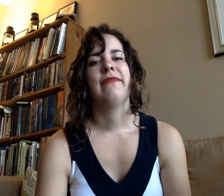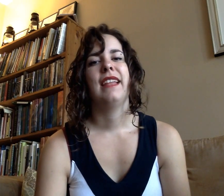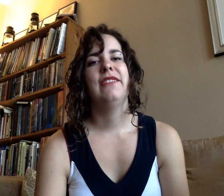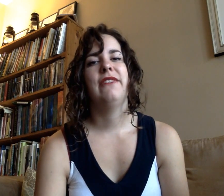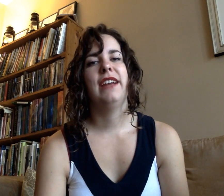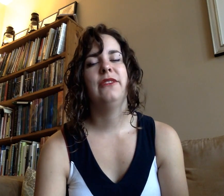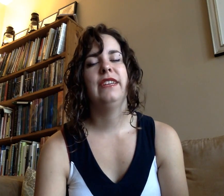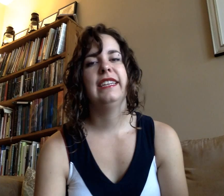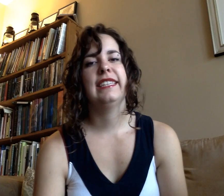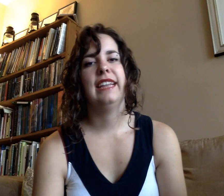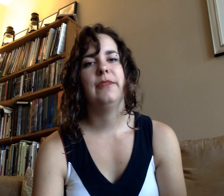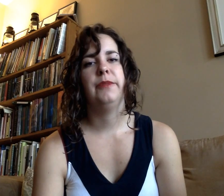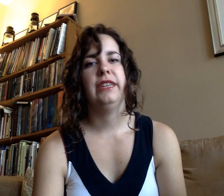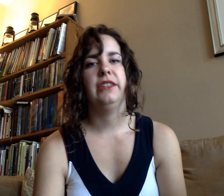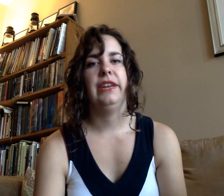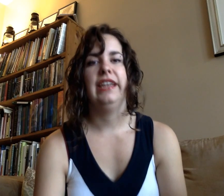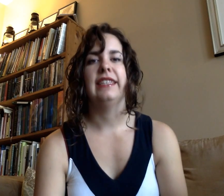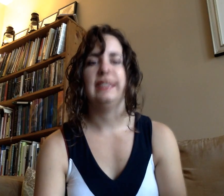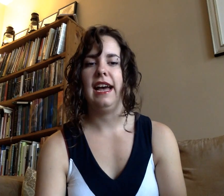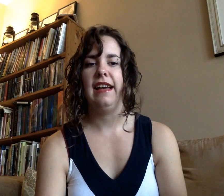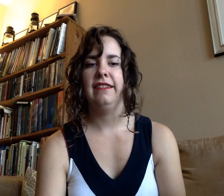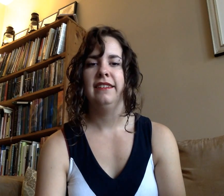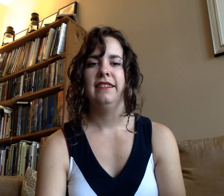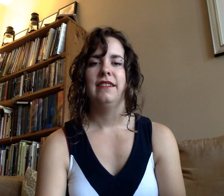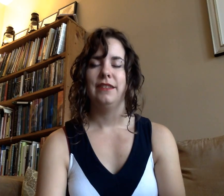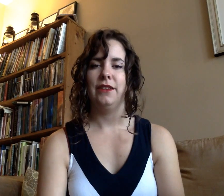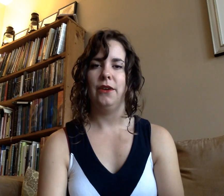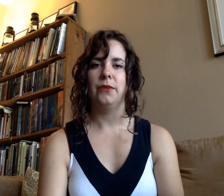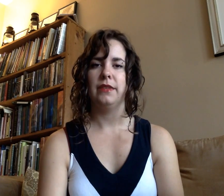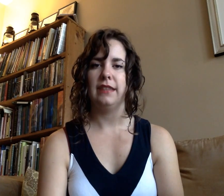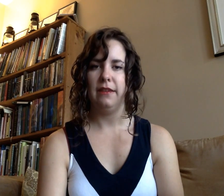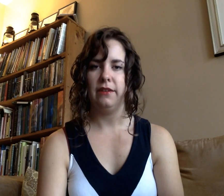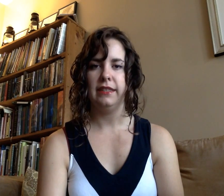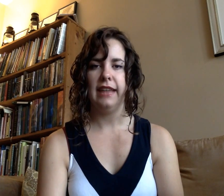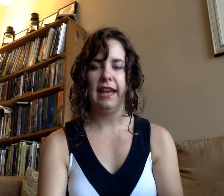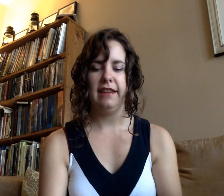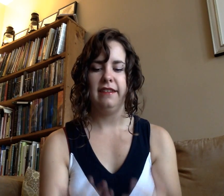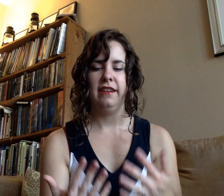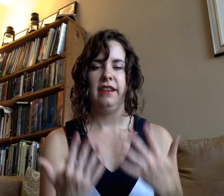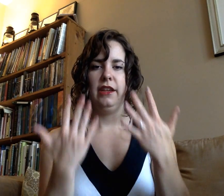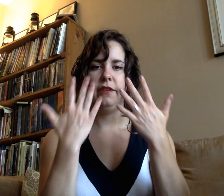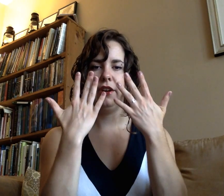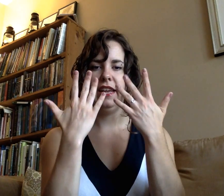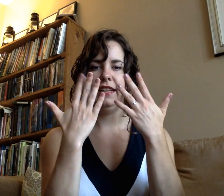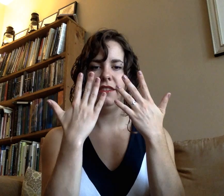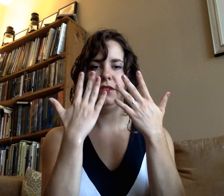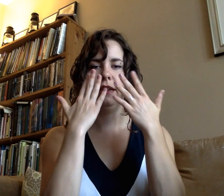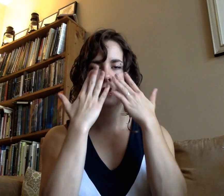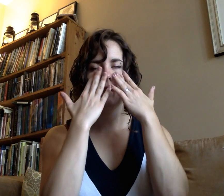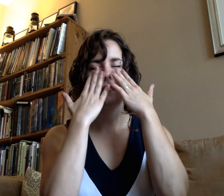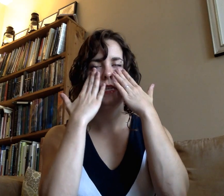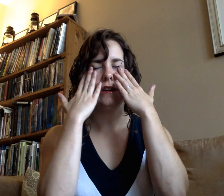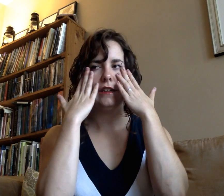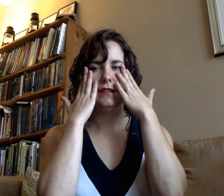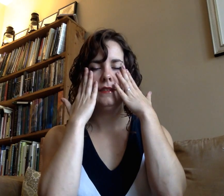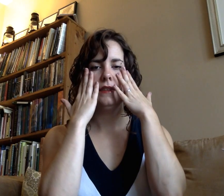And the final feeling sign that we'll be doing is sad. So the sign for sad, you have your hands, those are going to be little tears coming